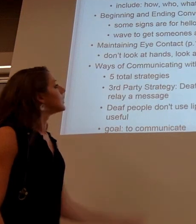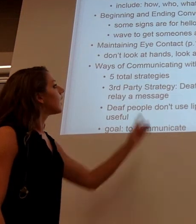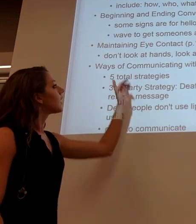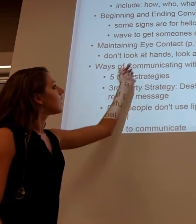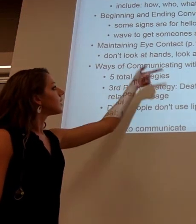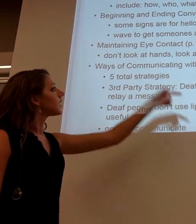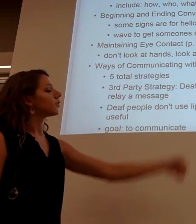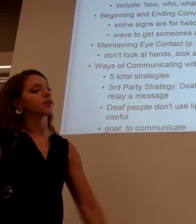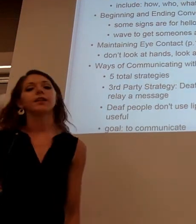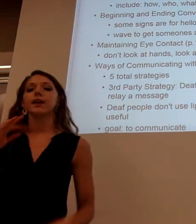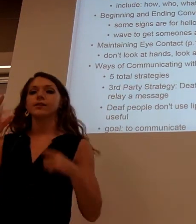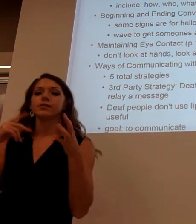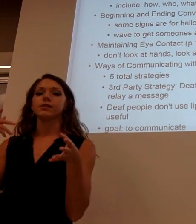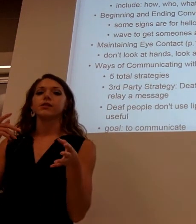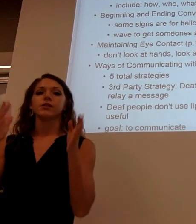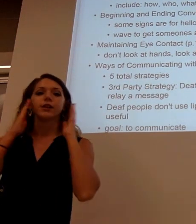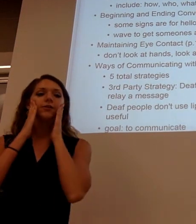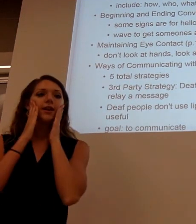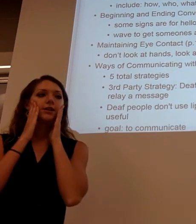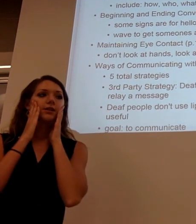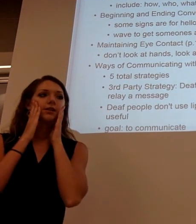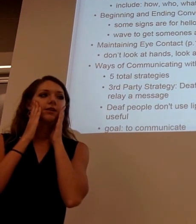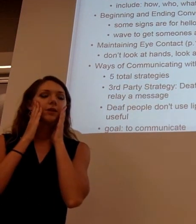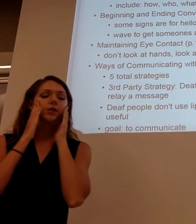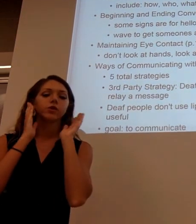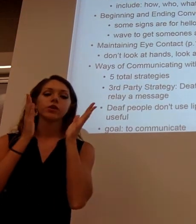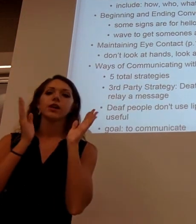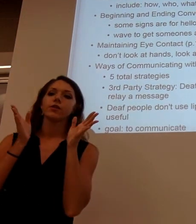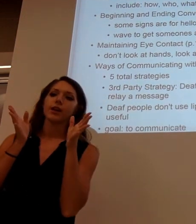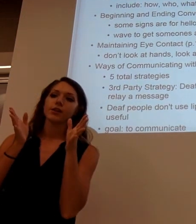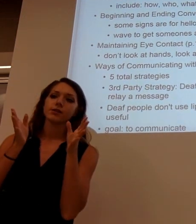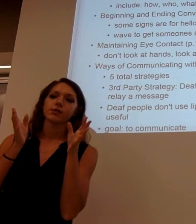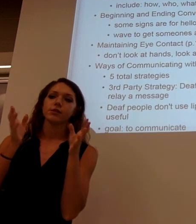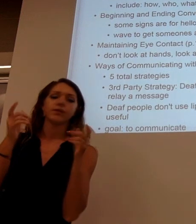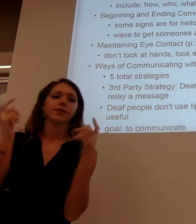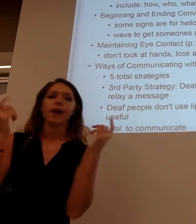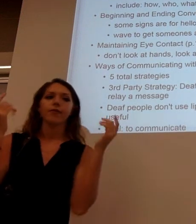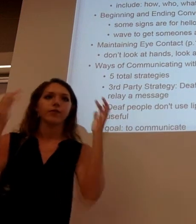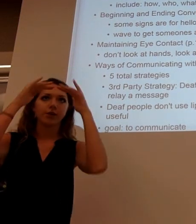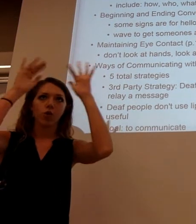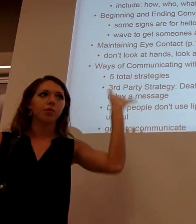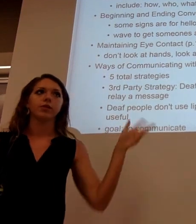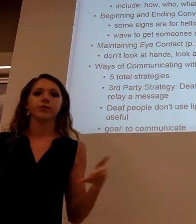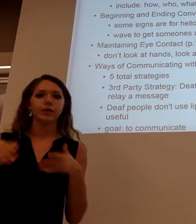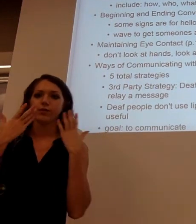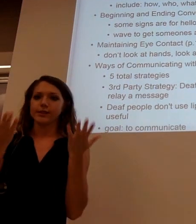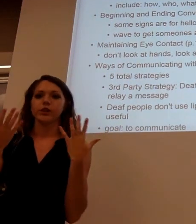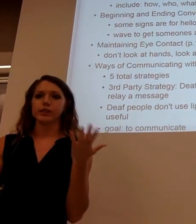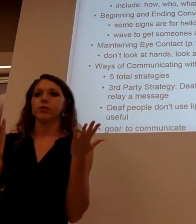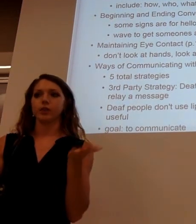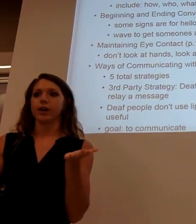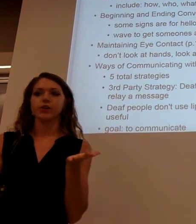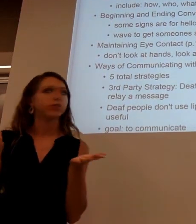Maintain eye contact. Don't look at the hands. Look at the face. Because when you're looking at the face, you still have this whole periphery. You can still see what their hands are